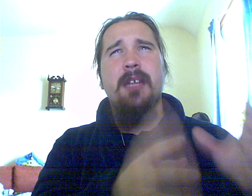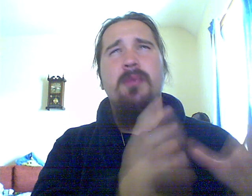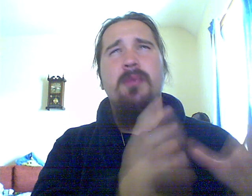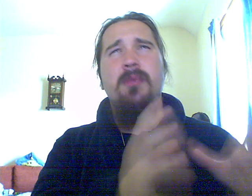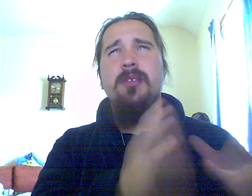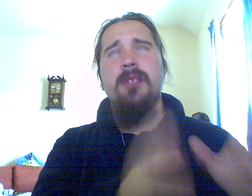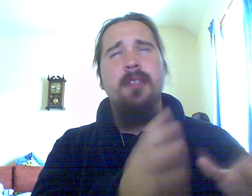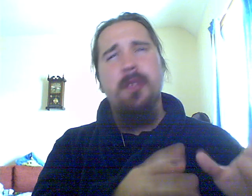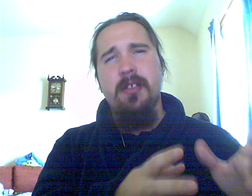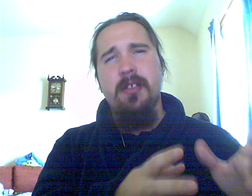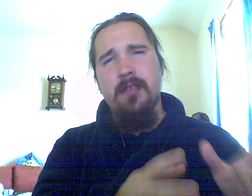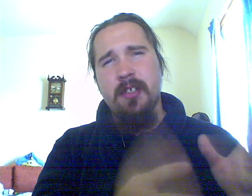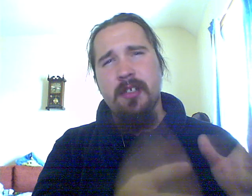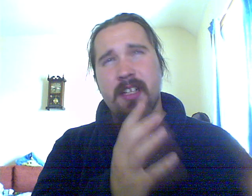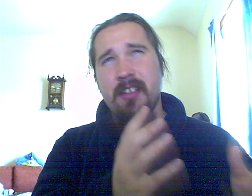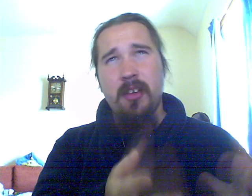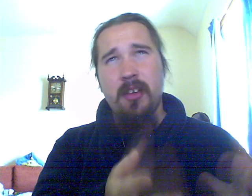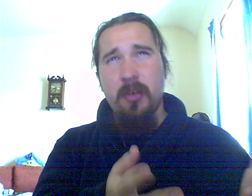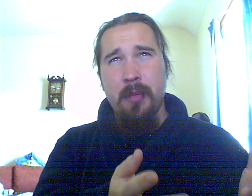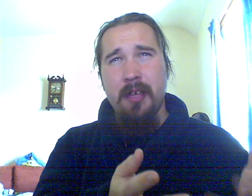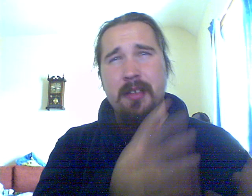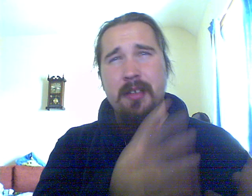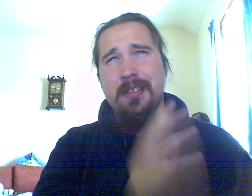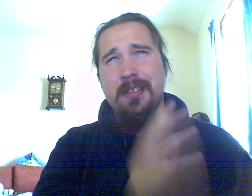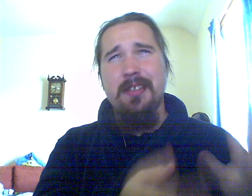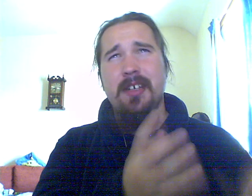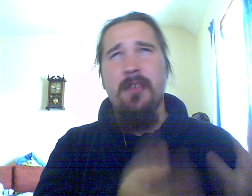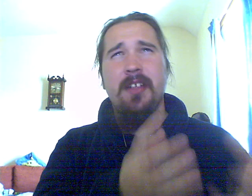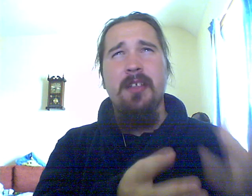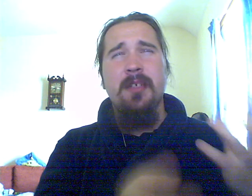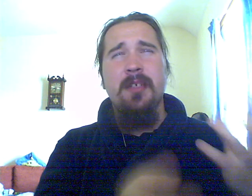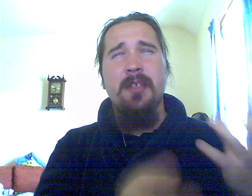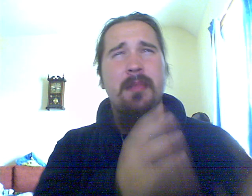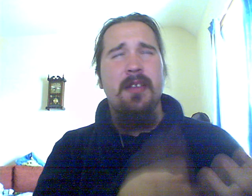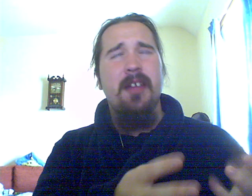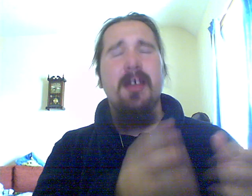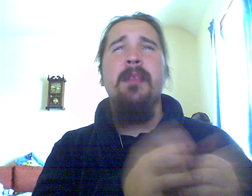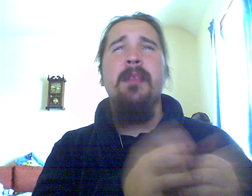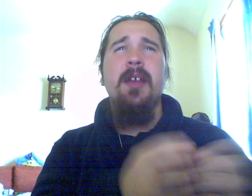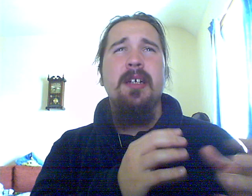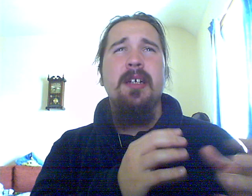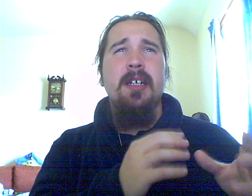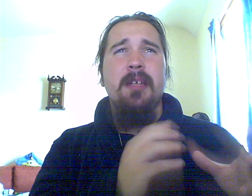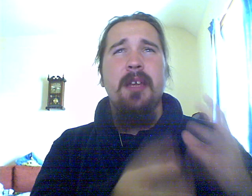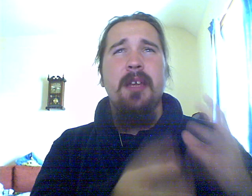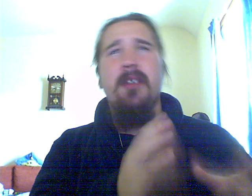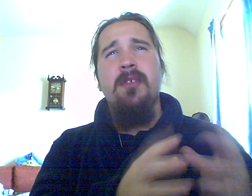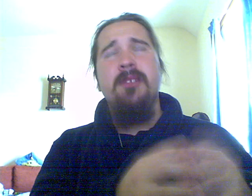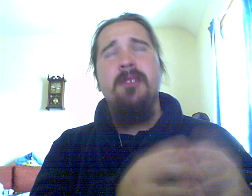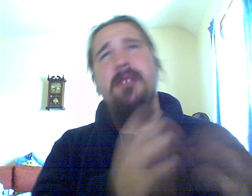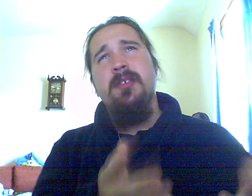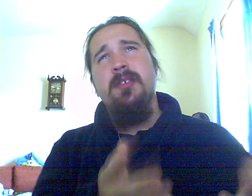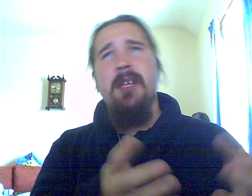that wasn't really exploited to the full extent that it could be, because I always felt that there was something missing out of that. But yeah, overall, not too